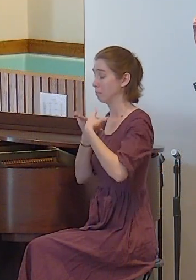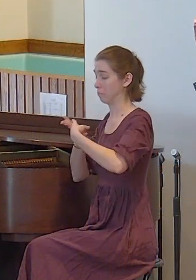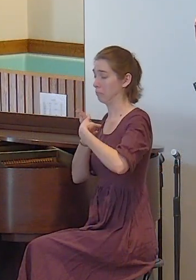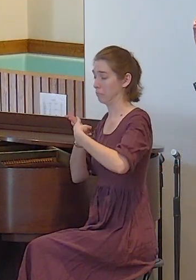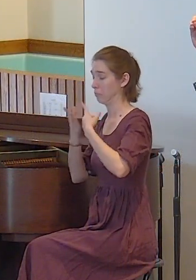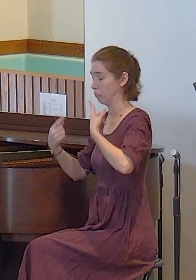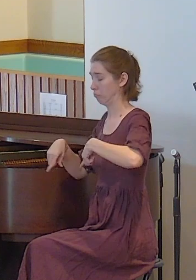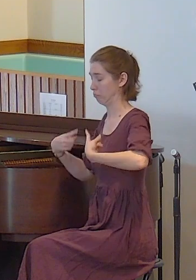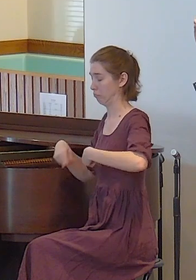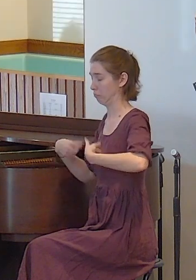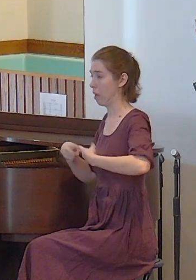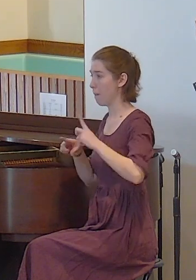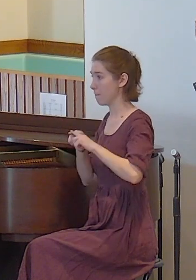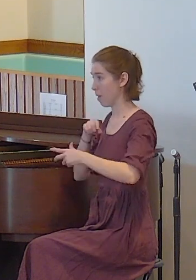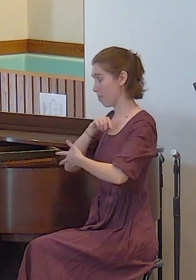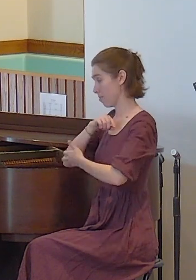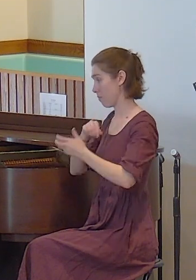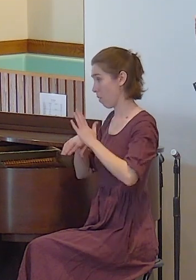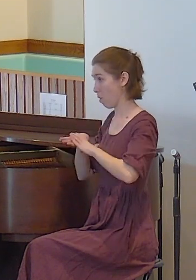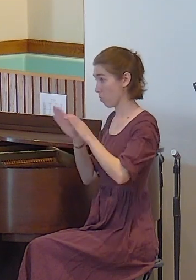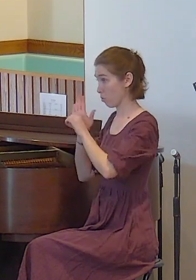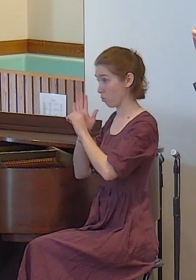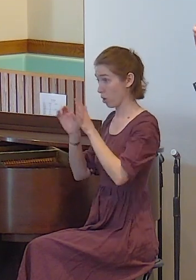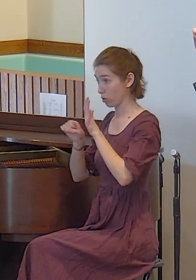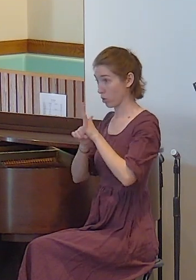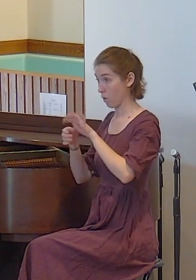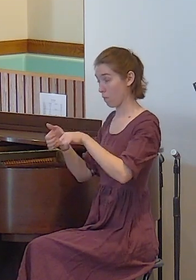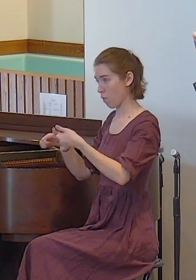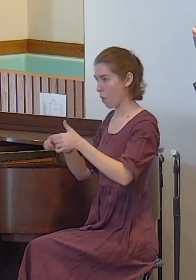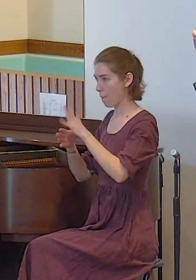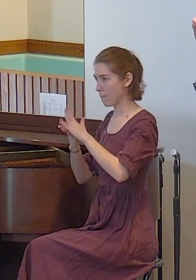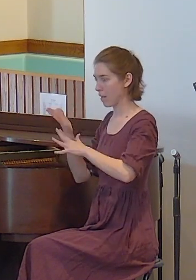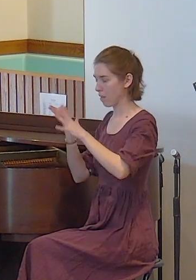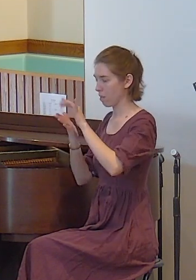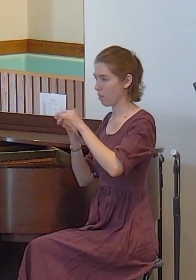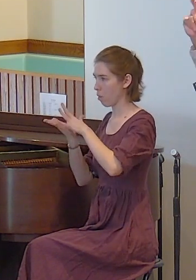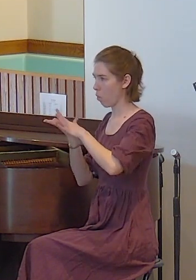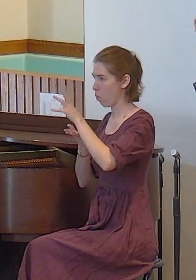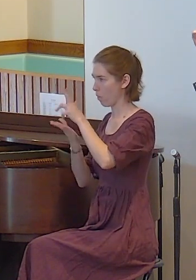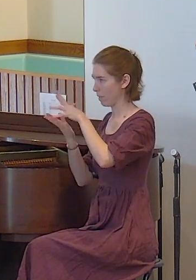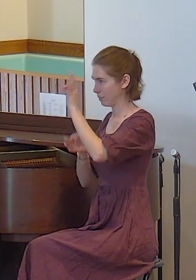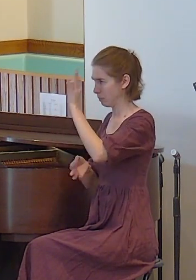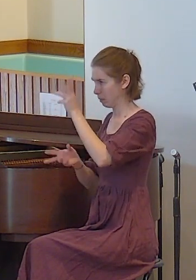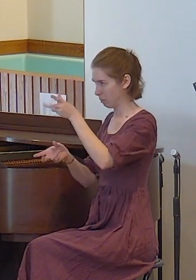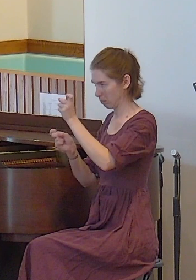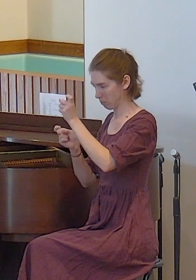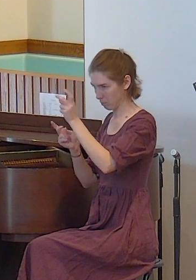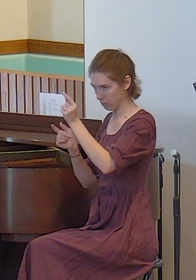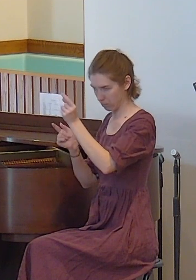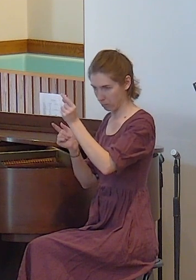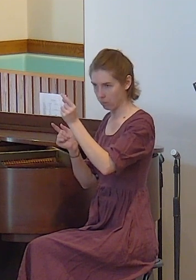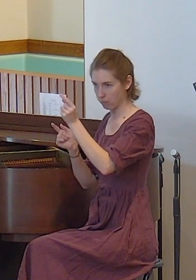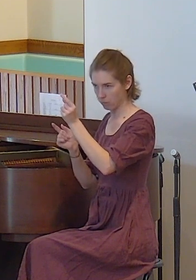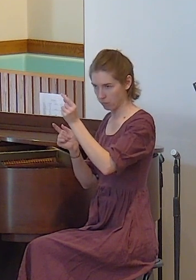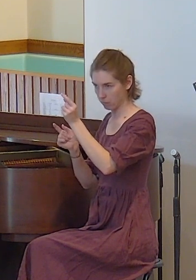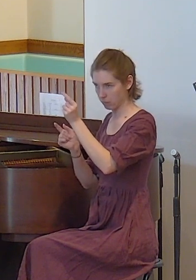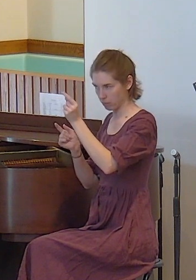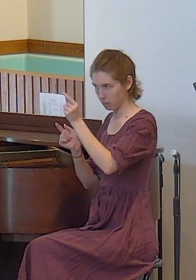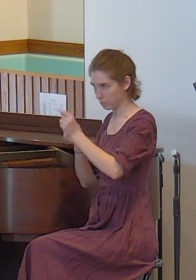fine. But that thief on the cross was fully baptized by the Holy Spirit in that instant.